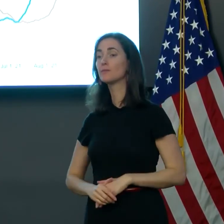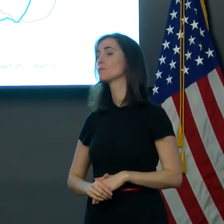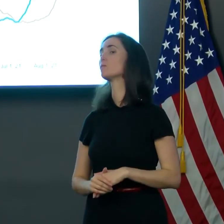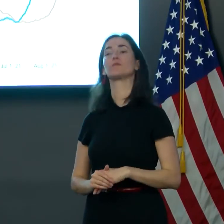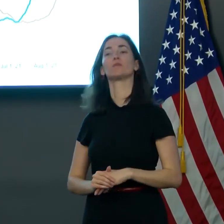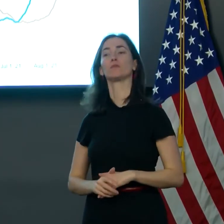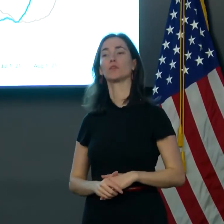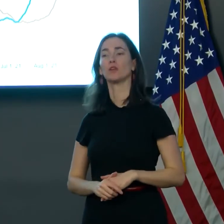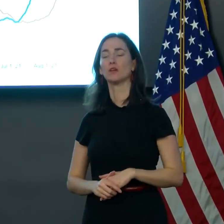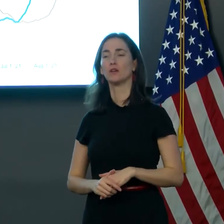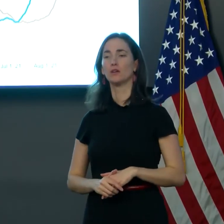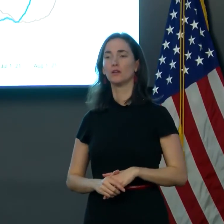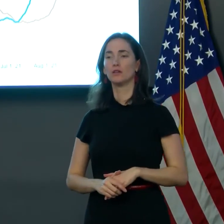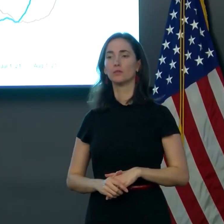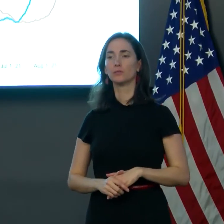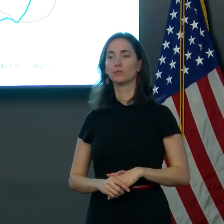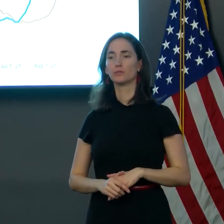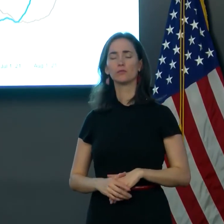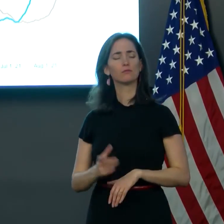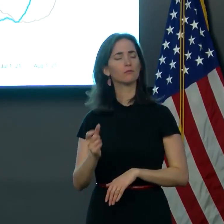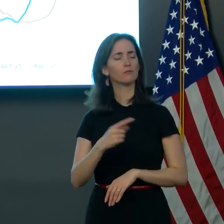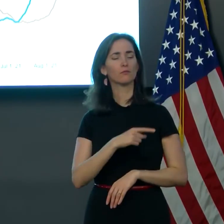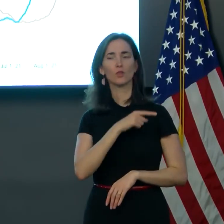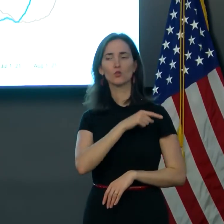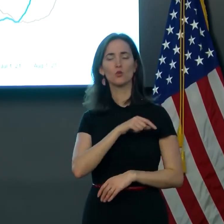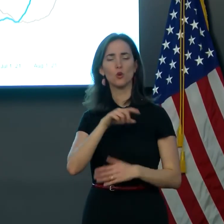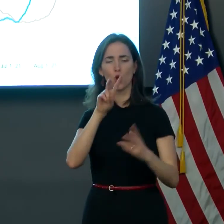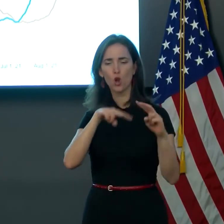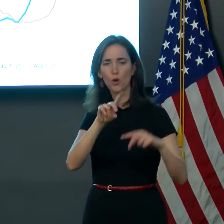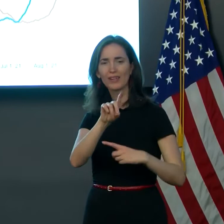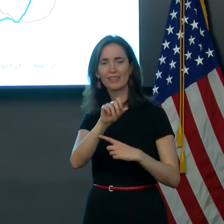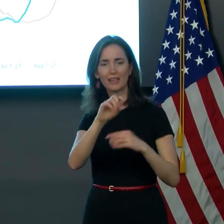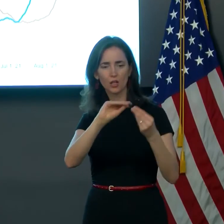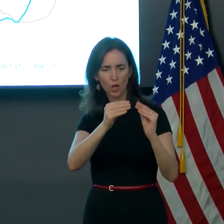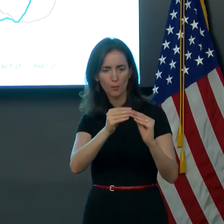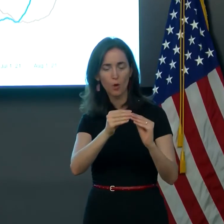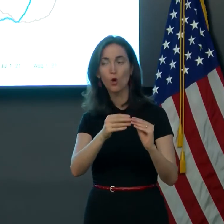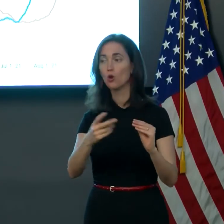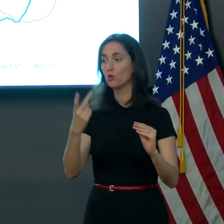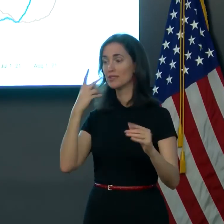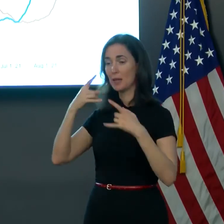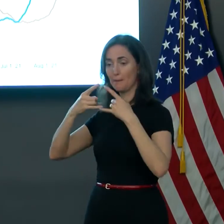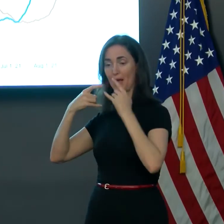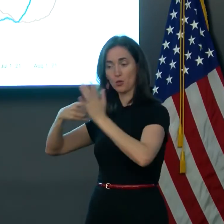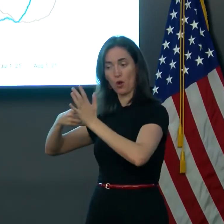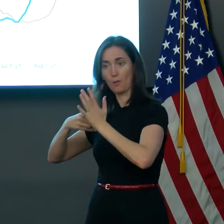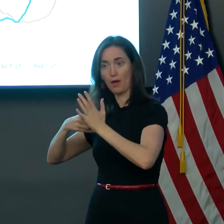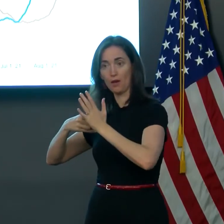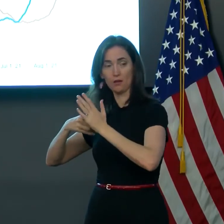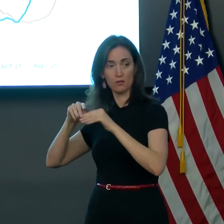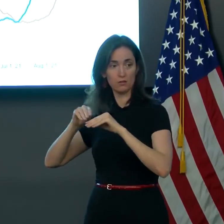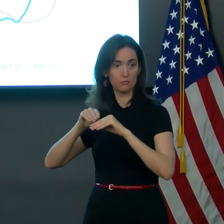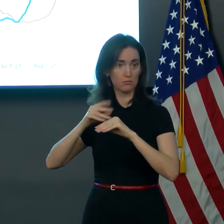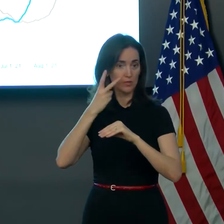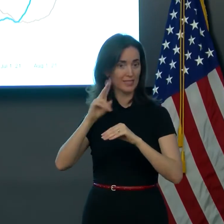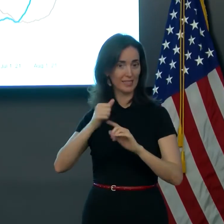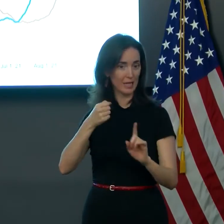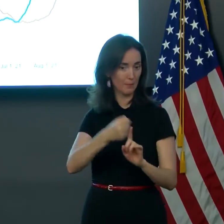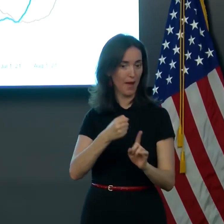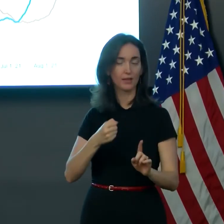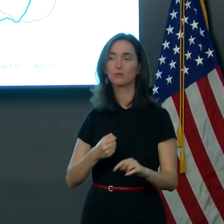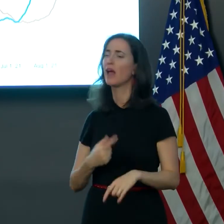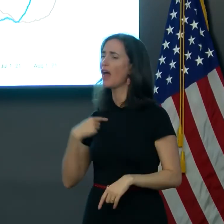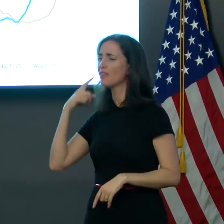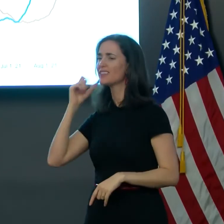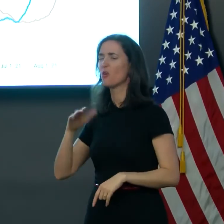Looking at the data, are you seeing any impact from the mask mandate yet? Yeah, I think so. I like your haircut, by the way, Blake.